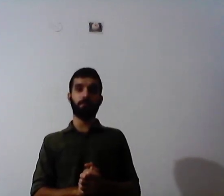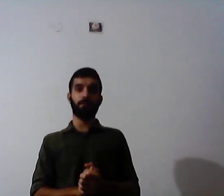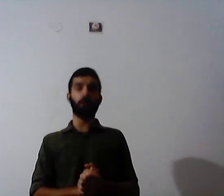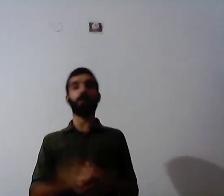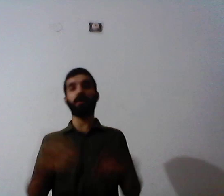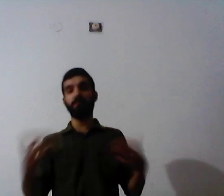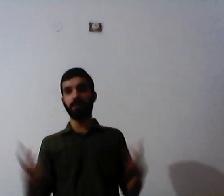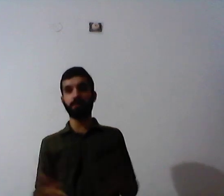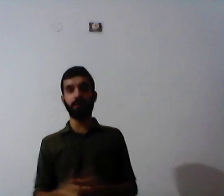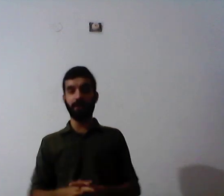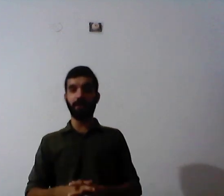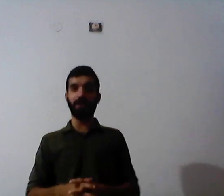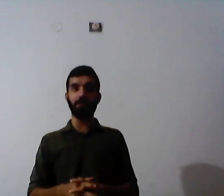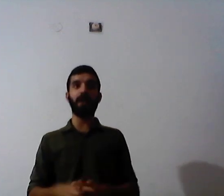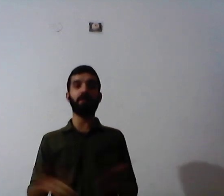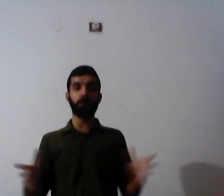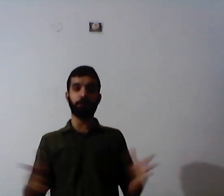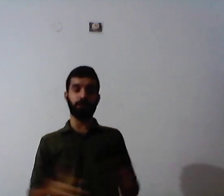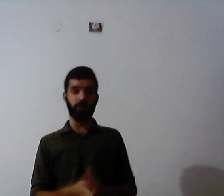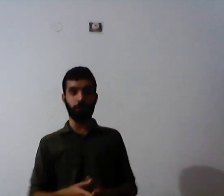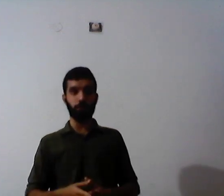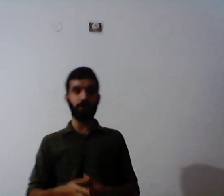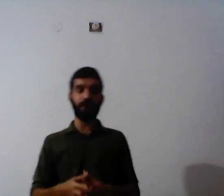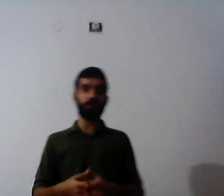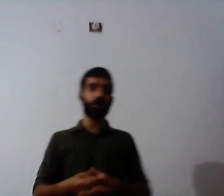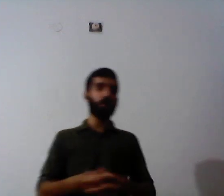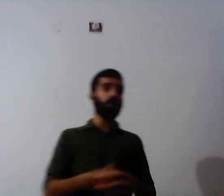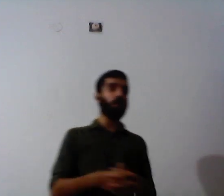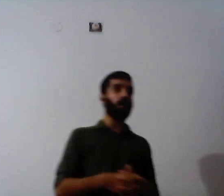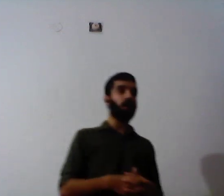Okay, if it is very clear, I have a question for you.